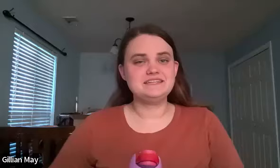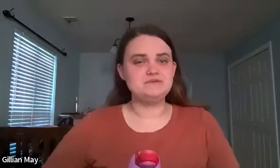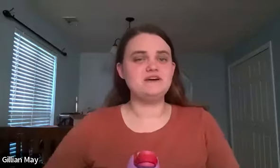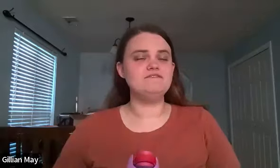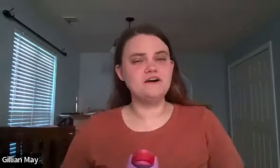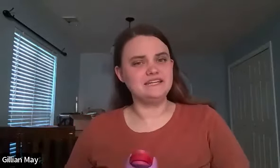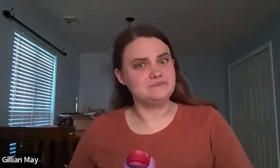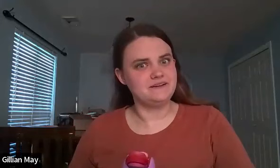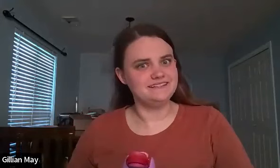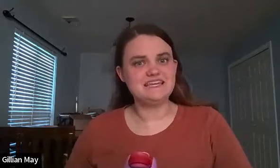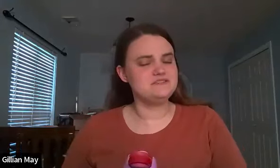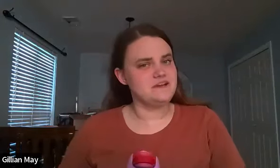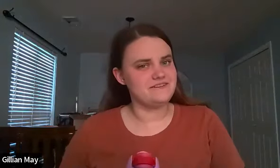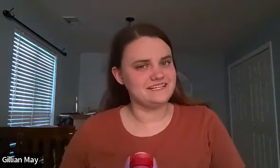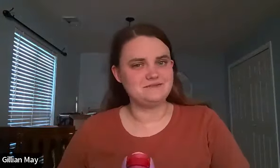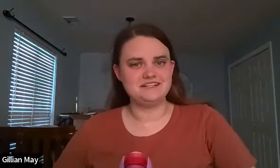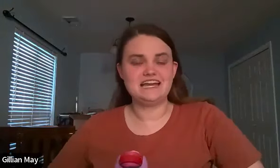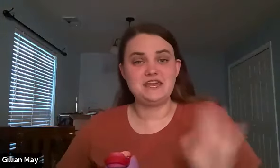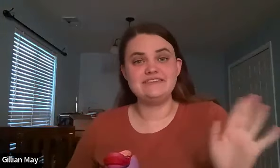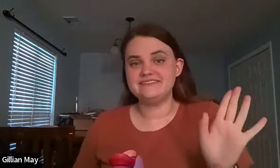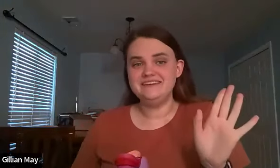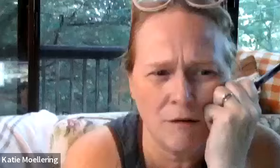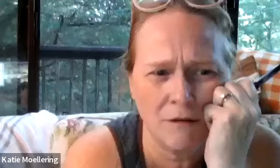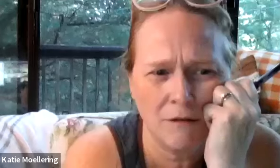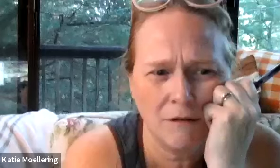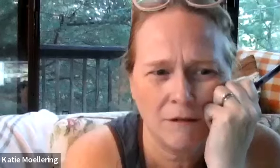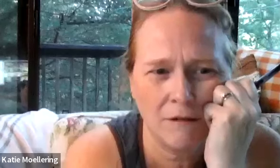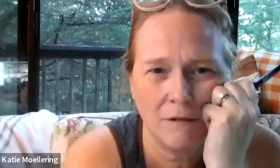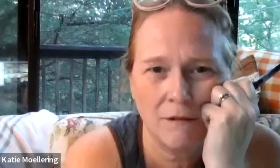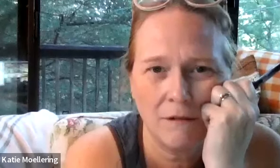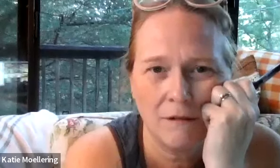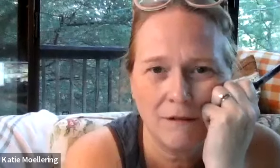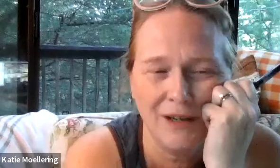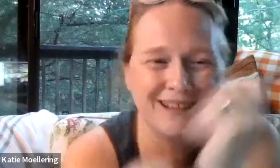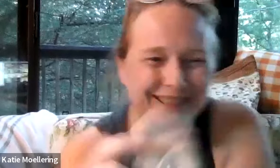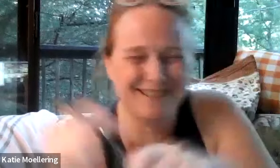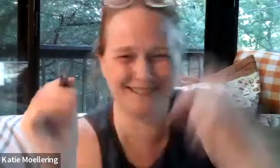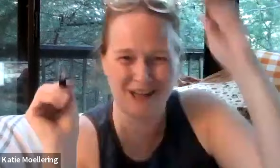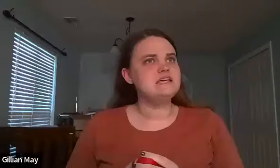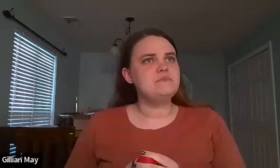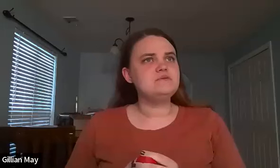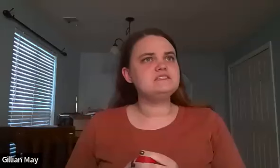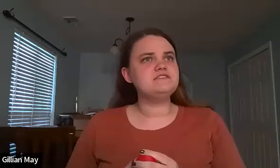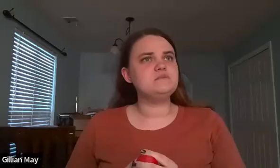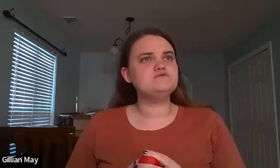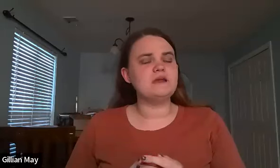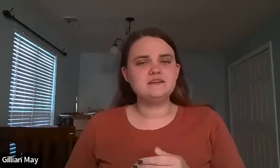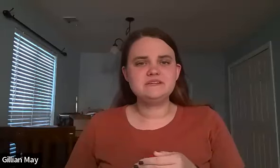it was She a came fun back. experience. It was a very fun experience. What did a Girl And Scout? I'm trying to remember who it was, but it was like the most randomest